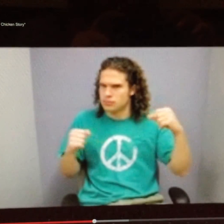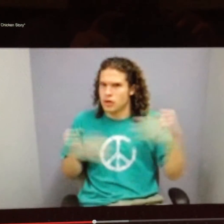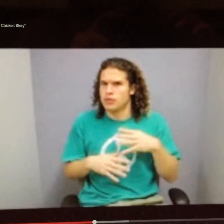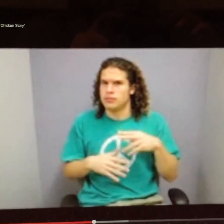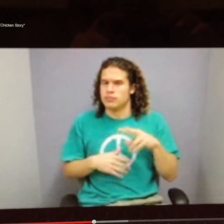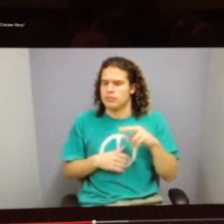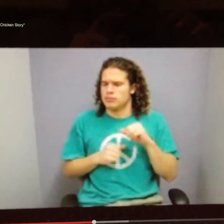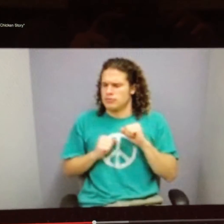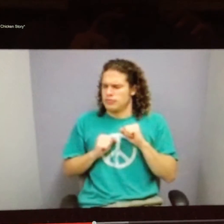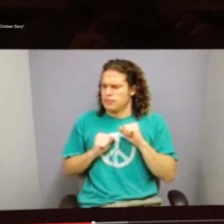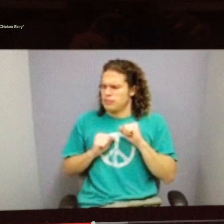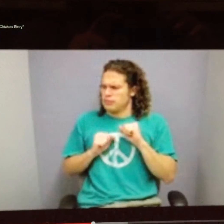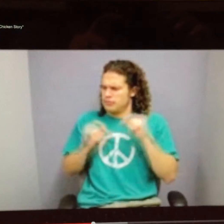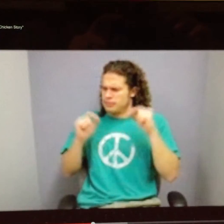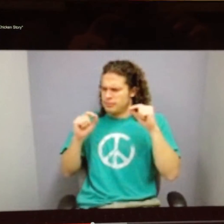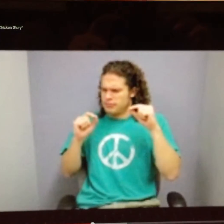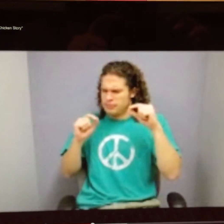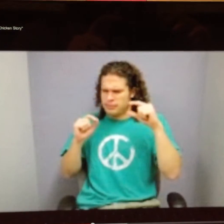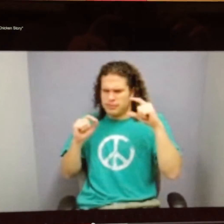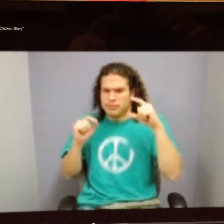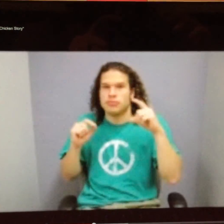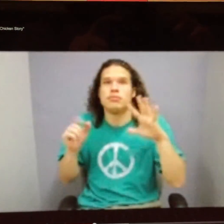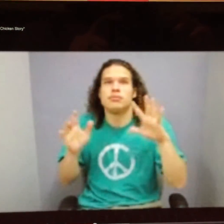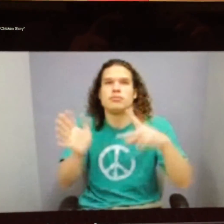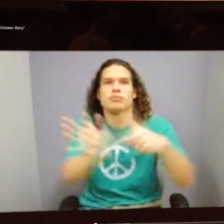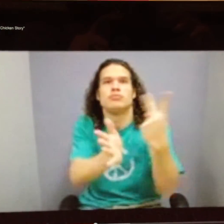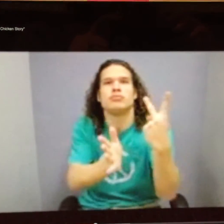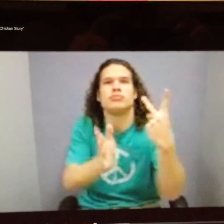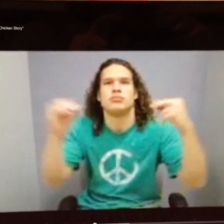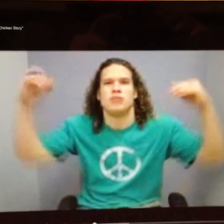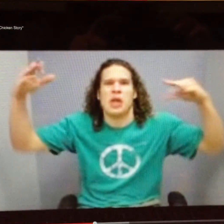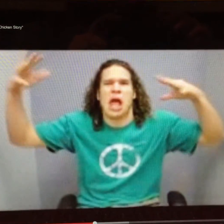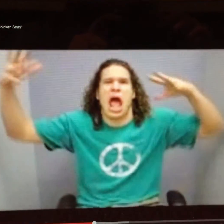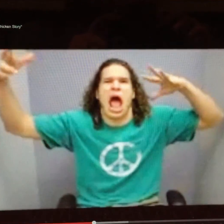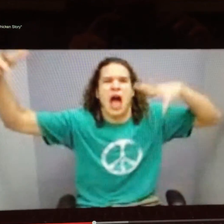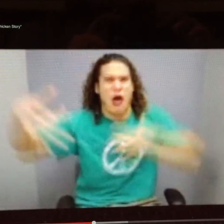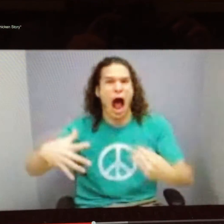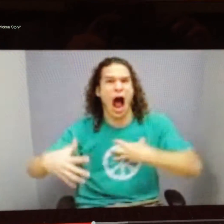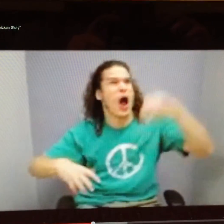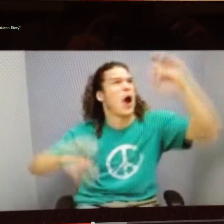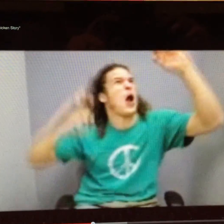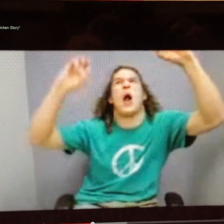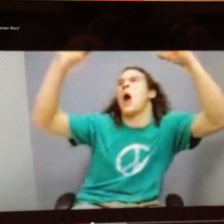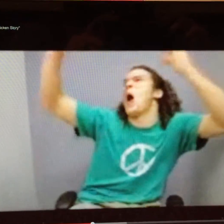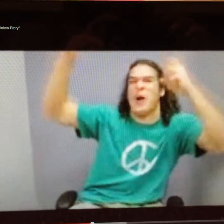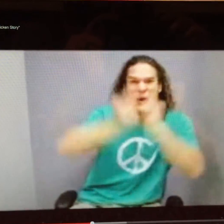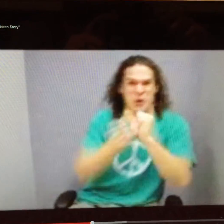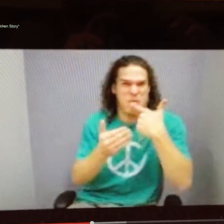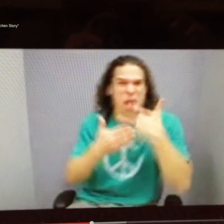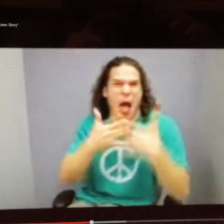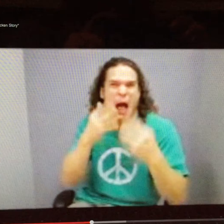bop, bop. She was so scared, but she opened one of her eyes, and all of a sudden, again, there